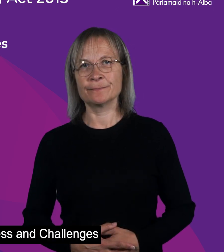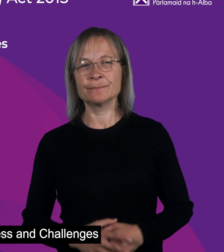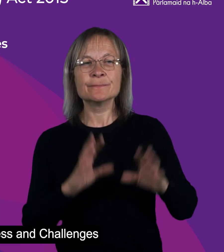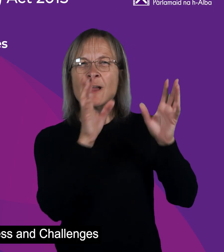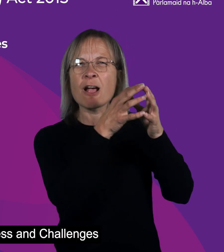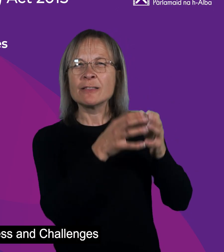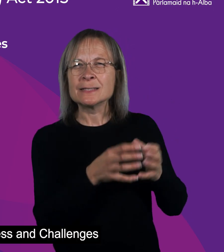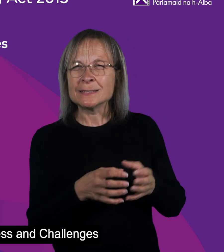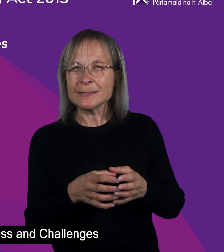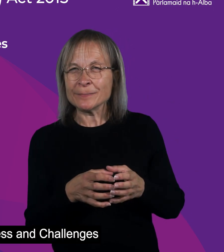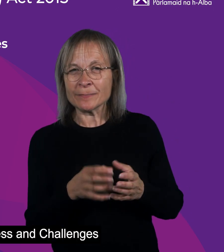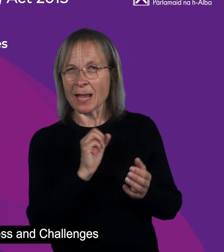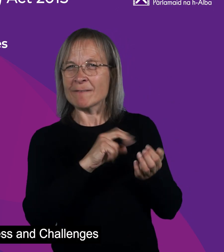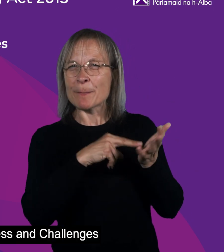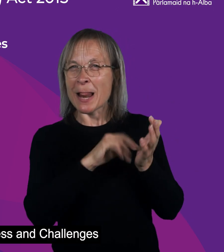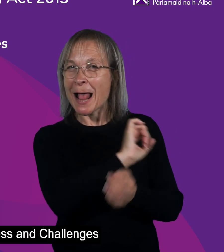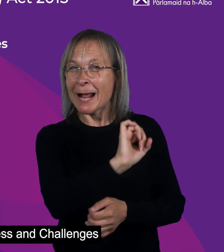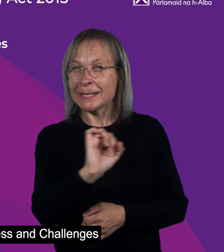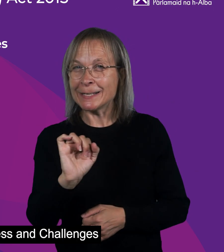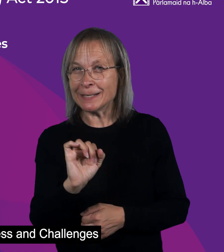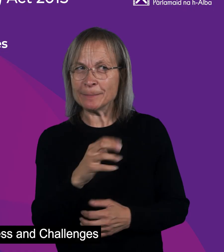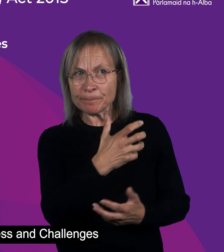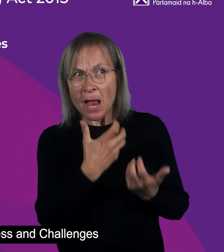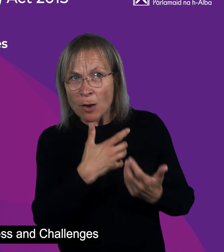Authority plans, progress and challenges.